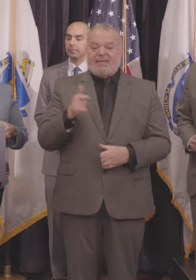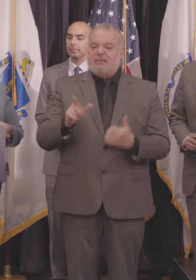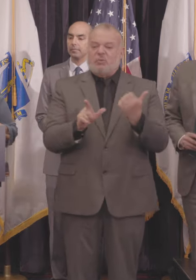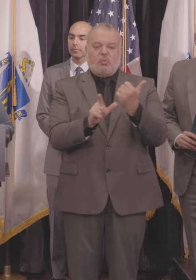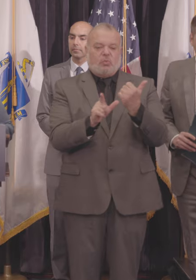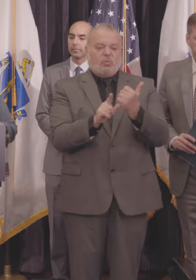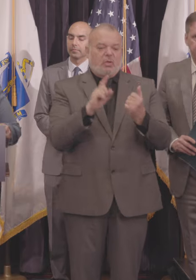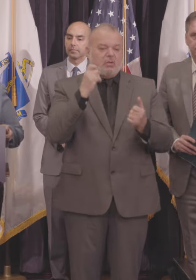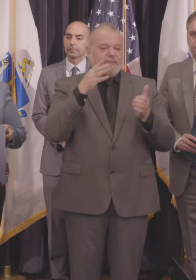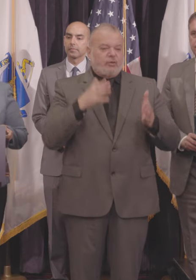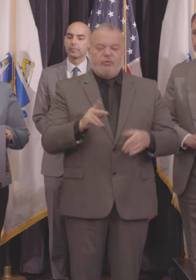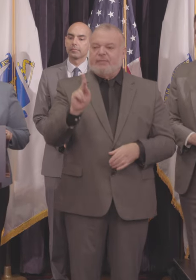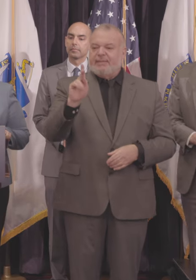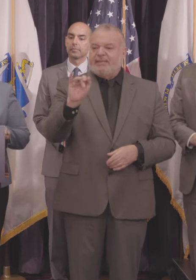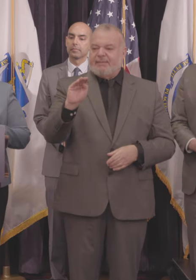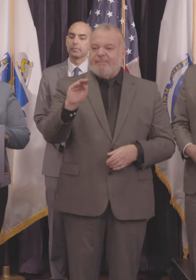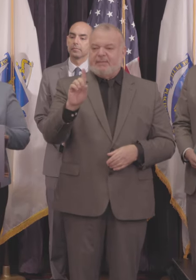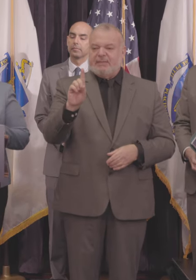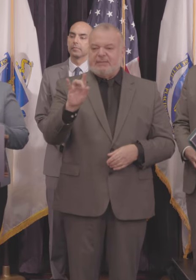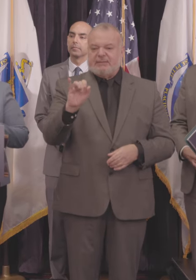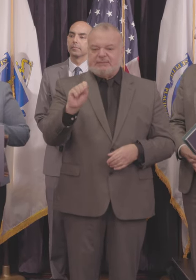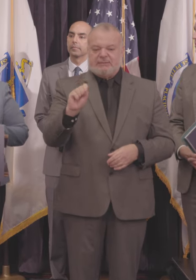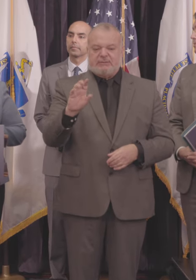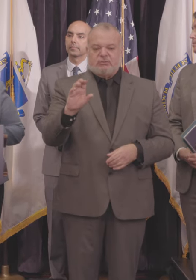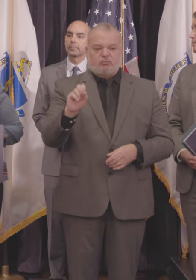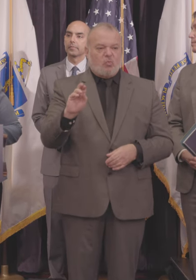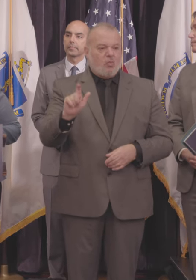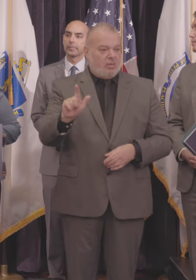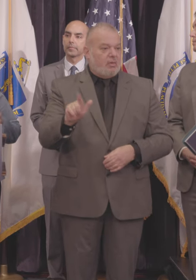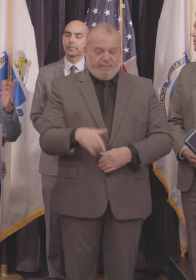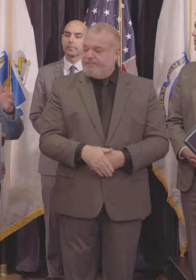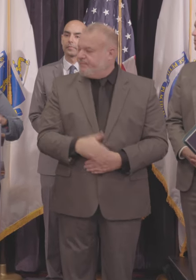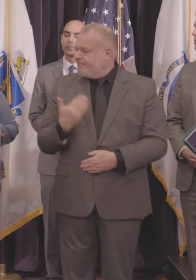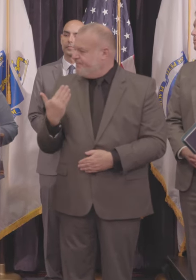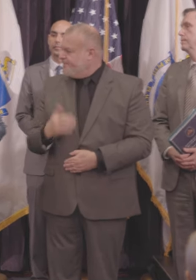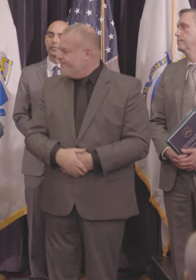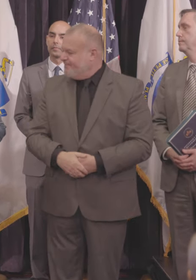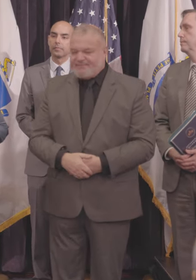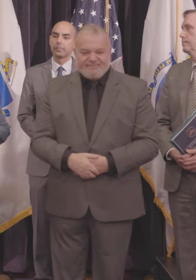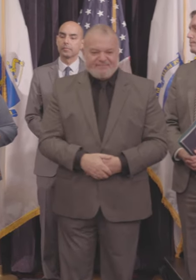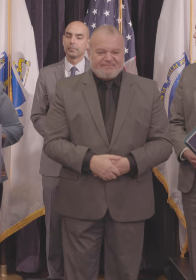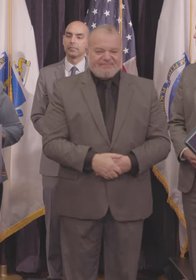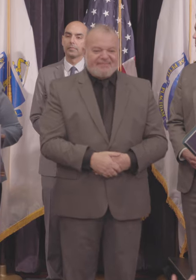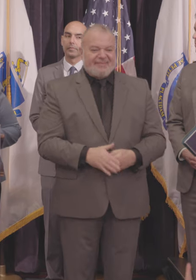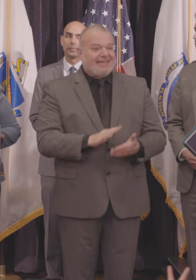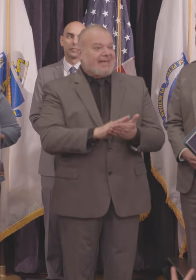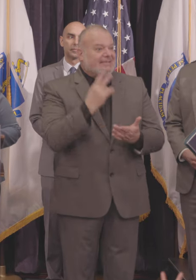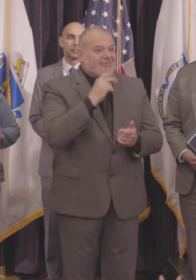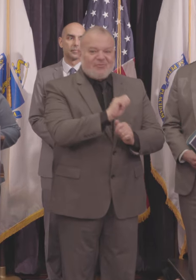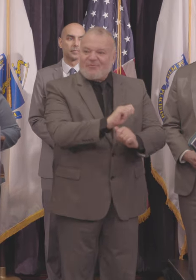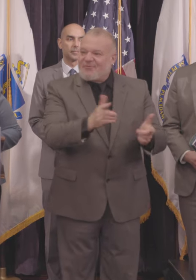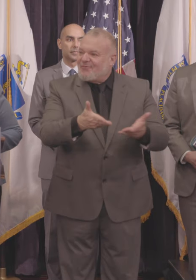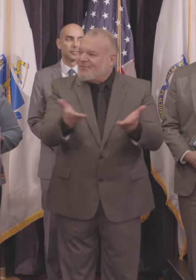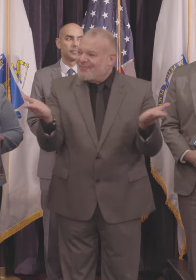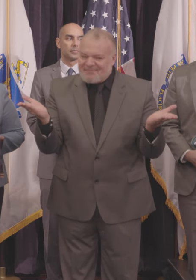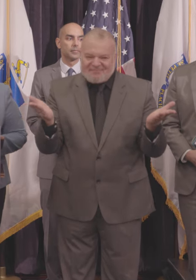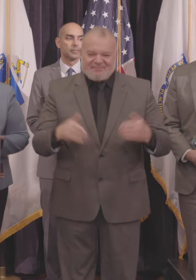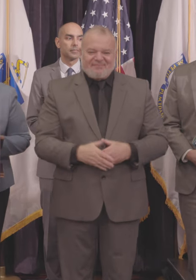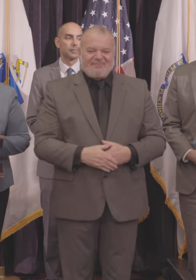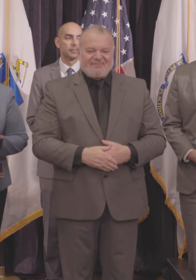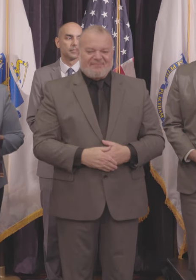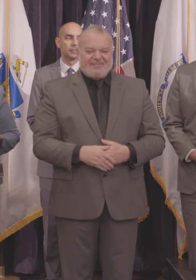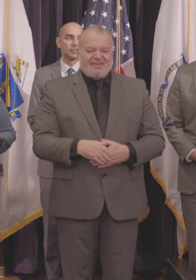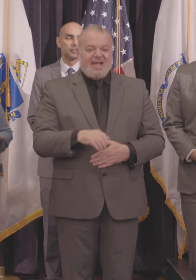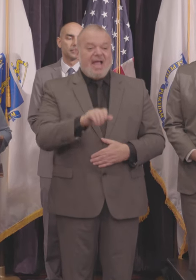Thank you, Governor. It's great to be here with all of our teammates in government, especially so many of our A&F analysts who we spent a lot of quality time with over the last